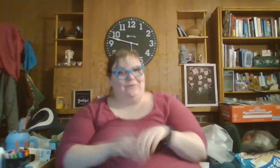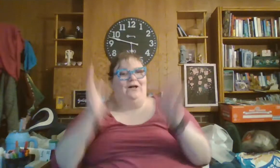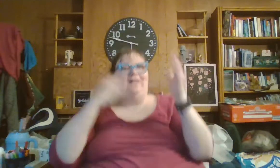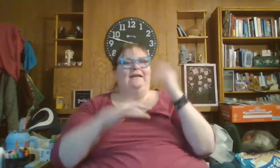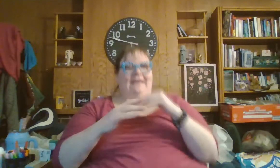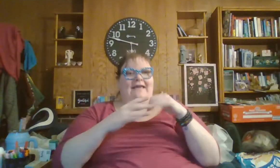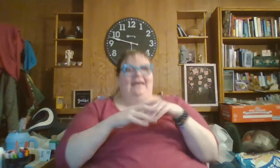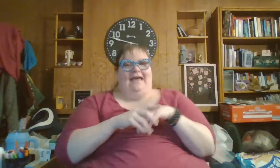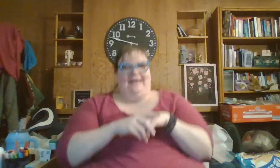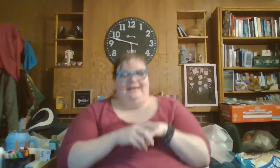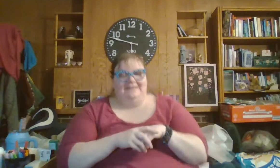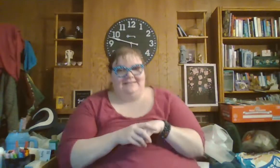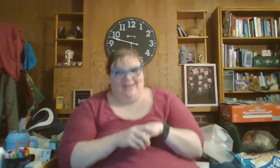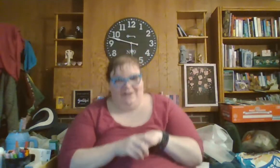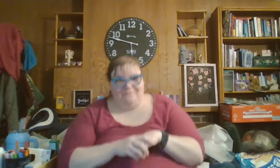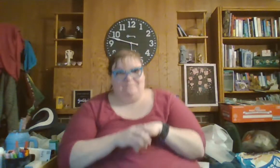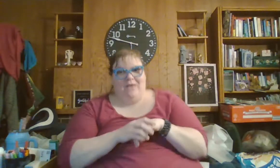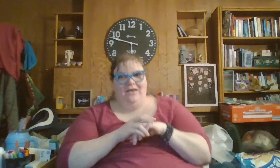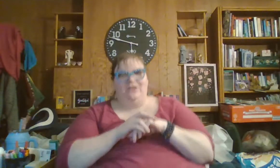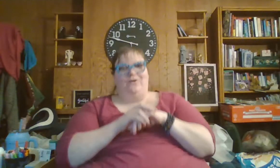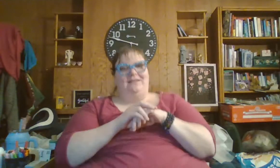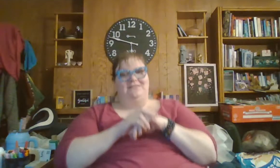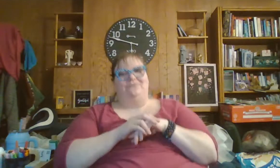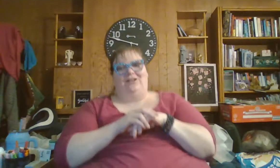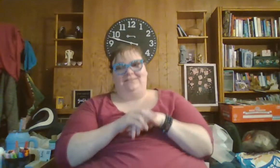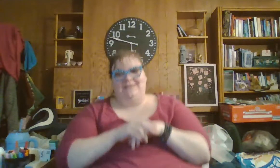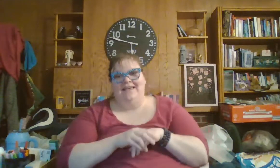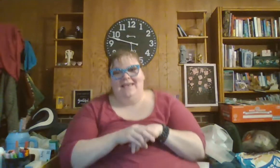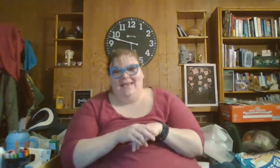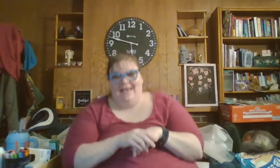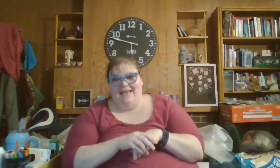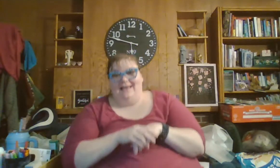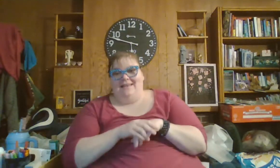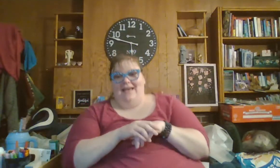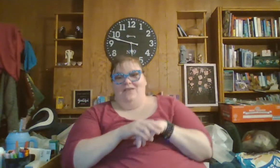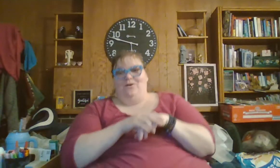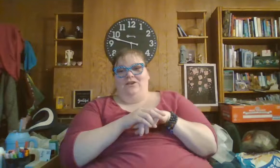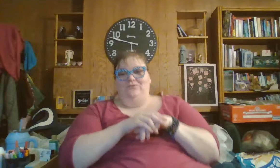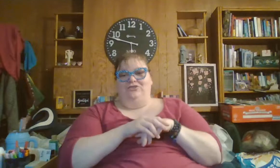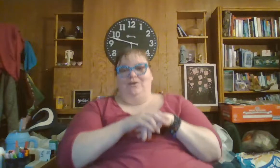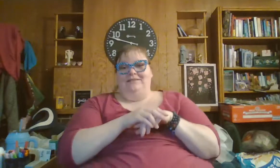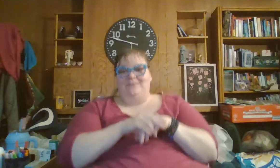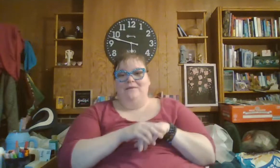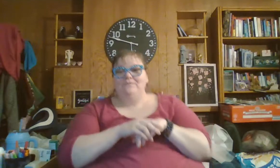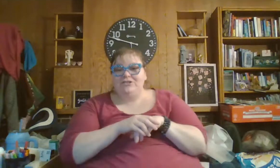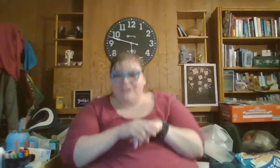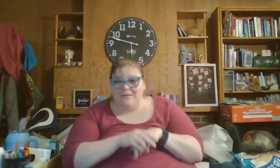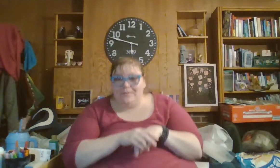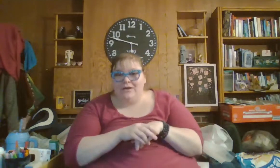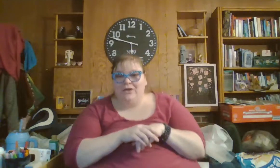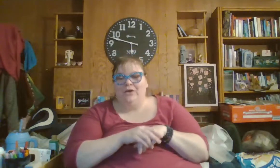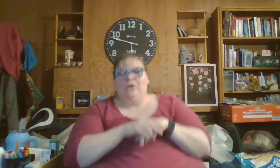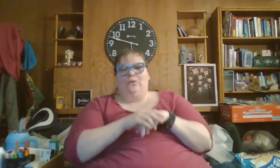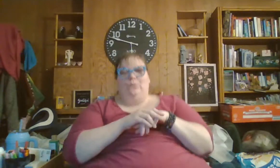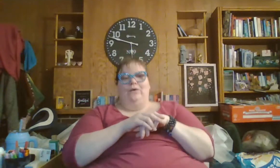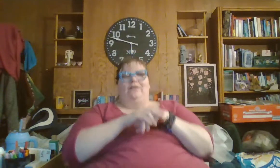paywall and going into the vault. And anyone who joins the membership will